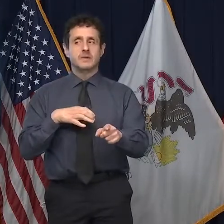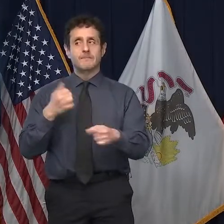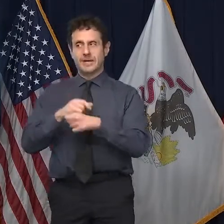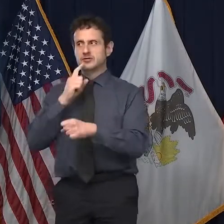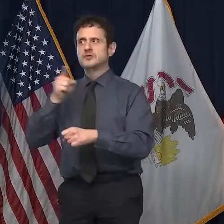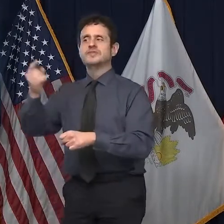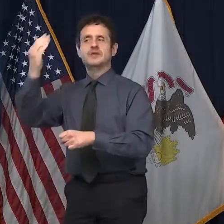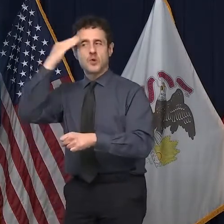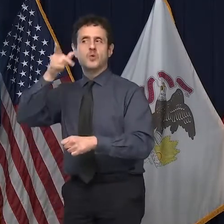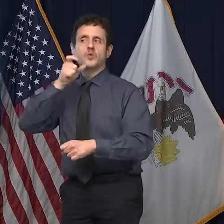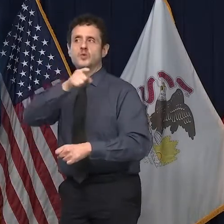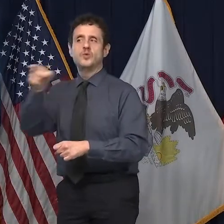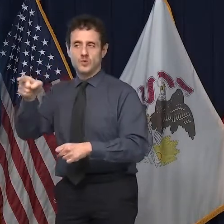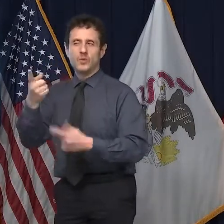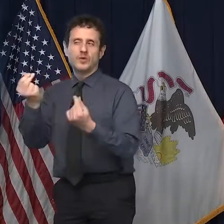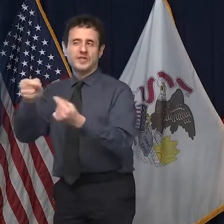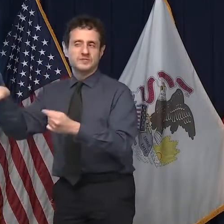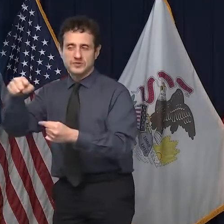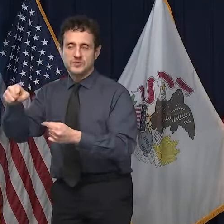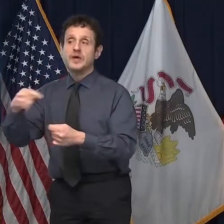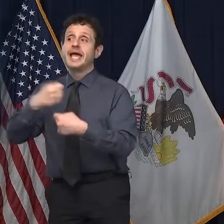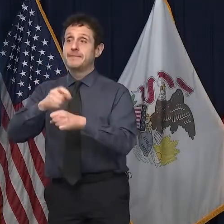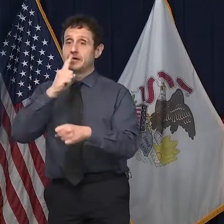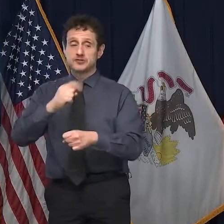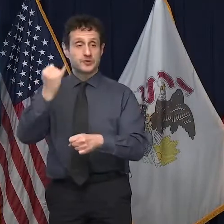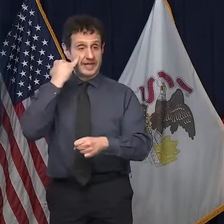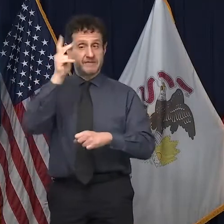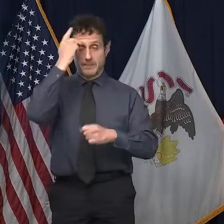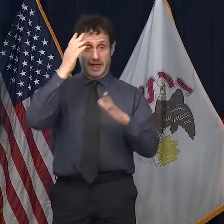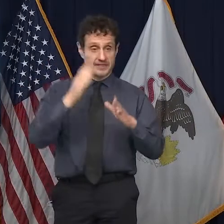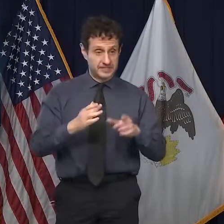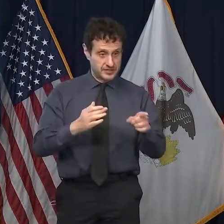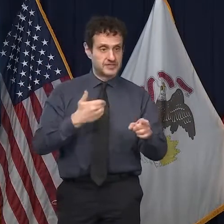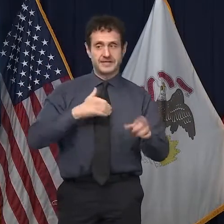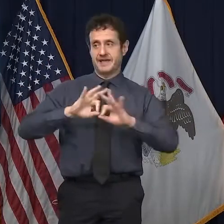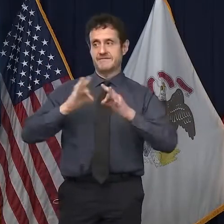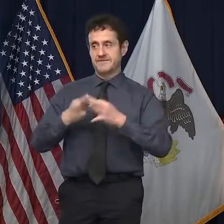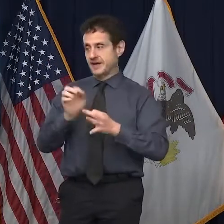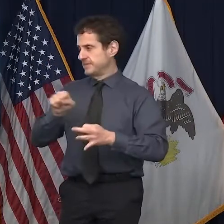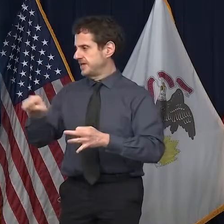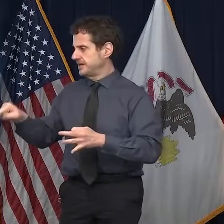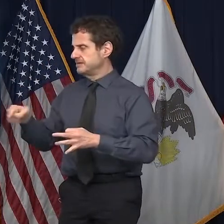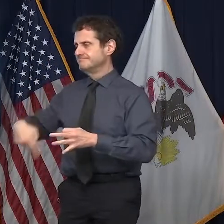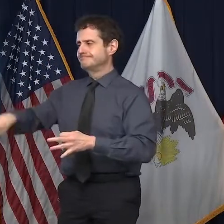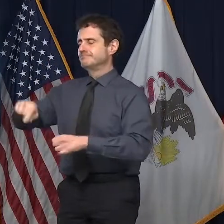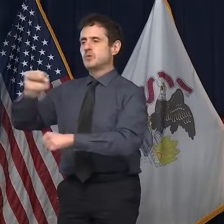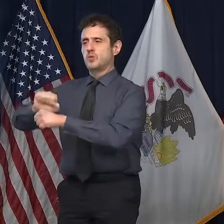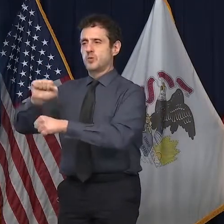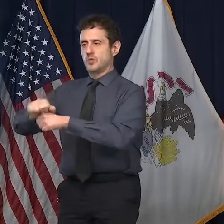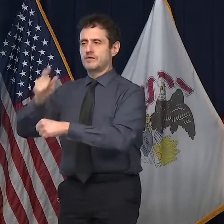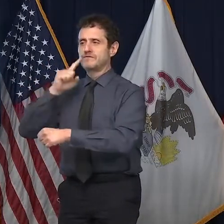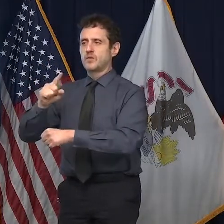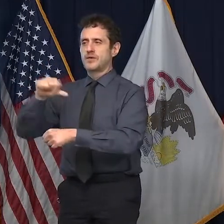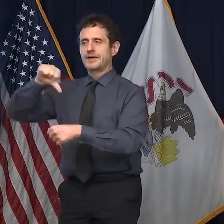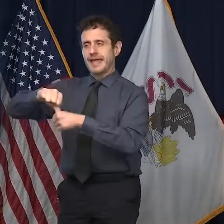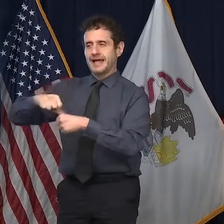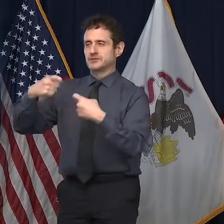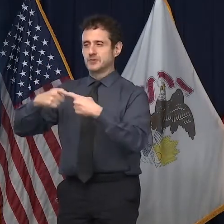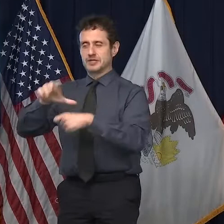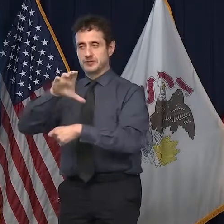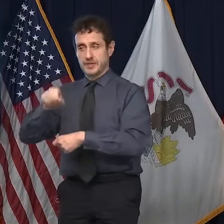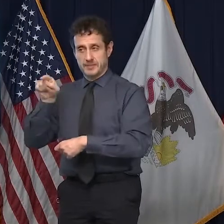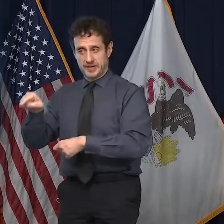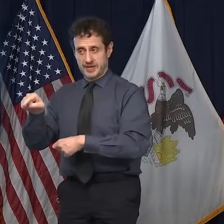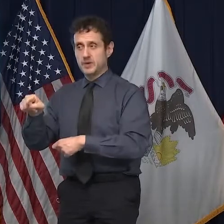also disclosure of any relatives of elected officials that serve, for example, that work for our utilities or others